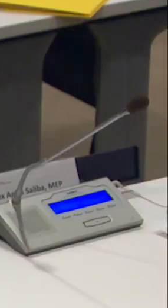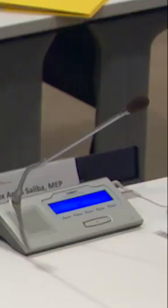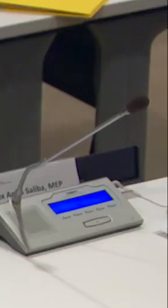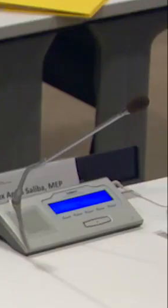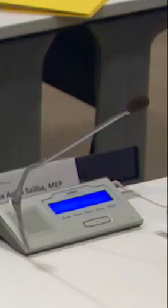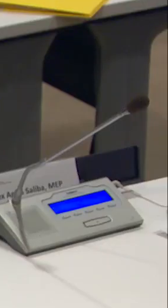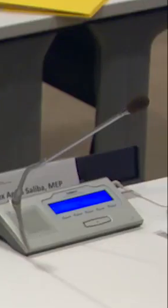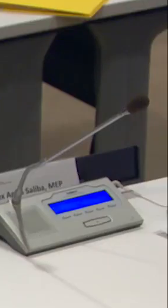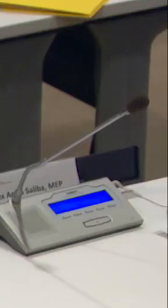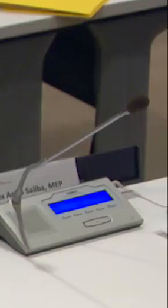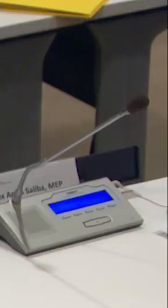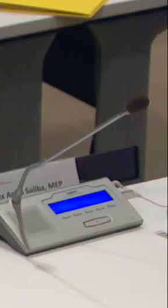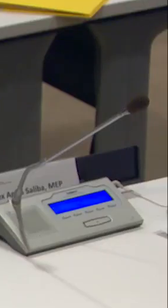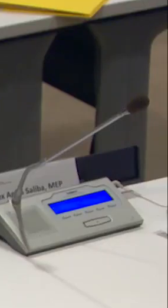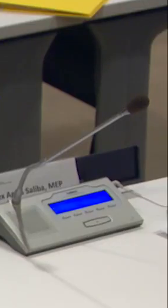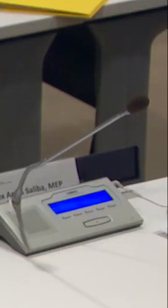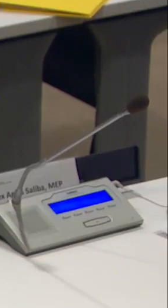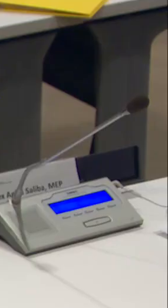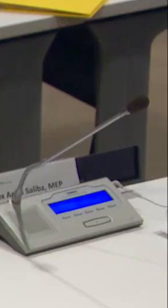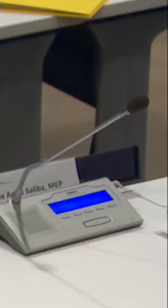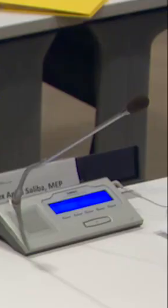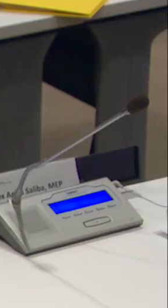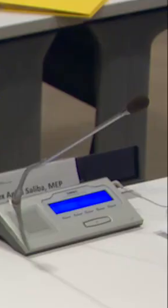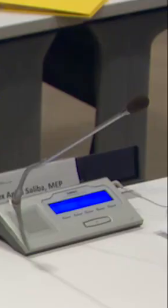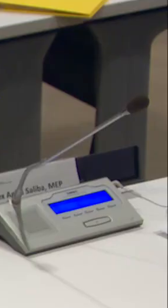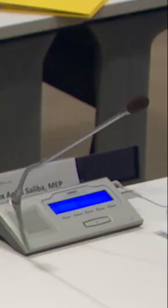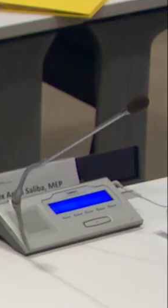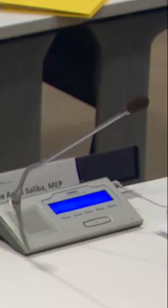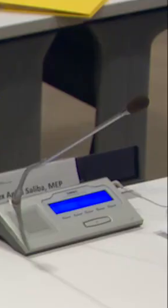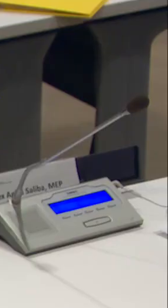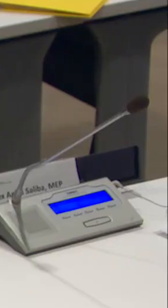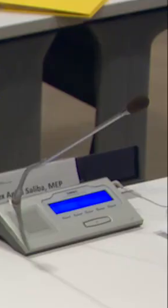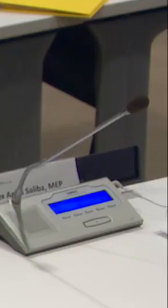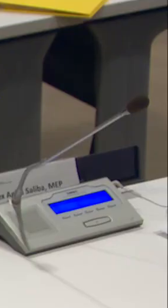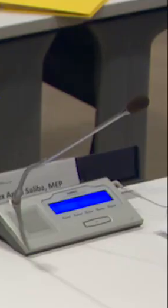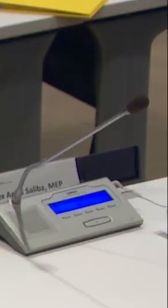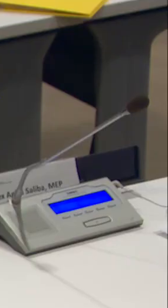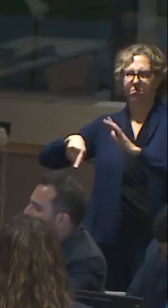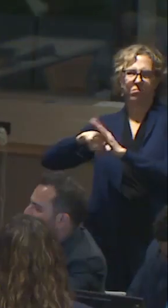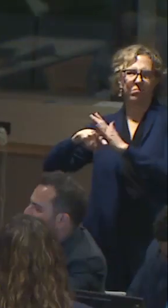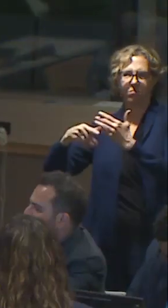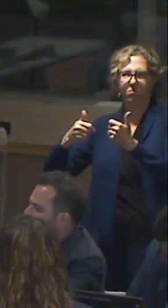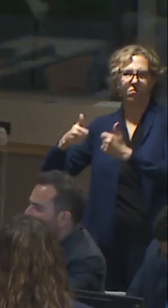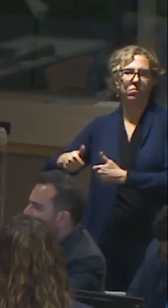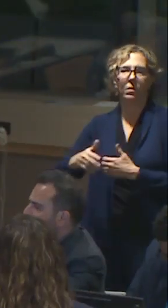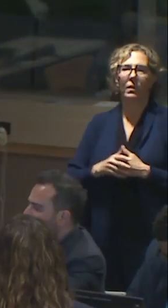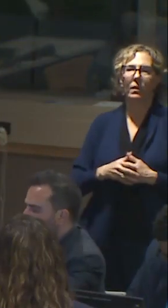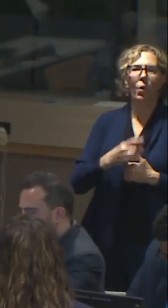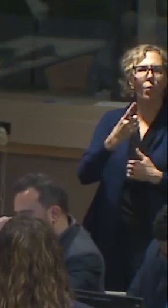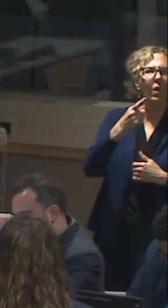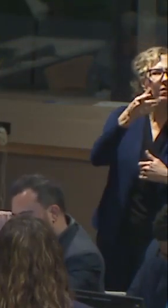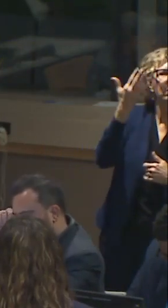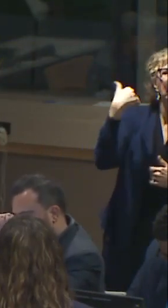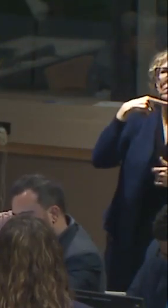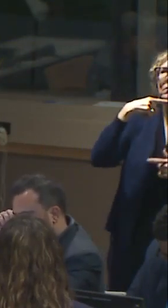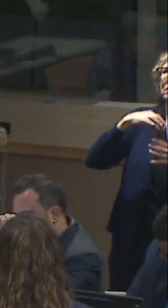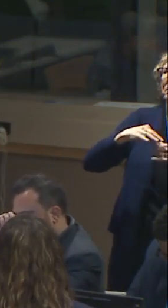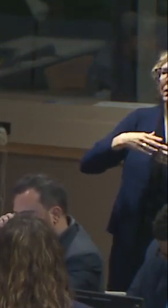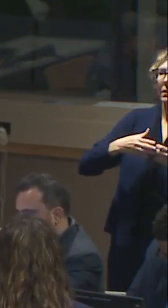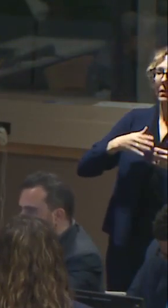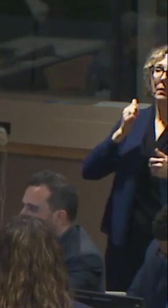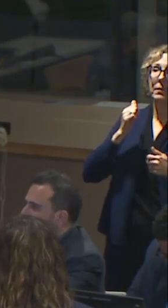have children. Menopause has been mentioned. You did a great job talking about that, but that's also an underserved